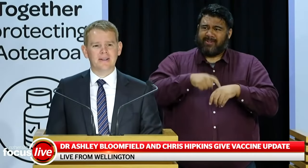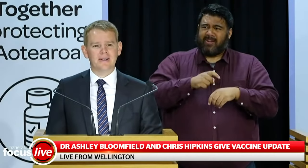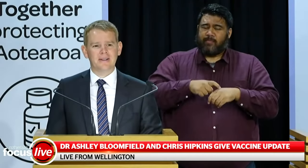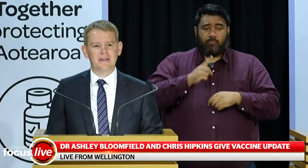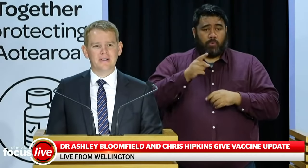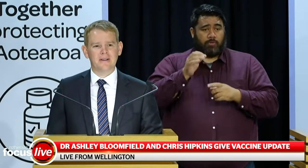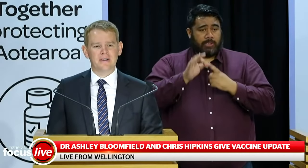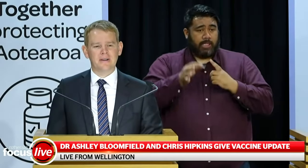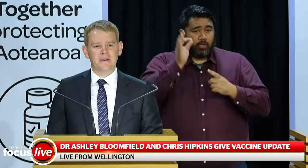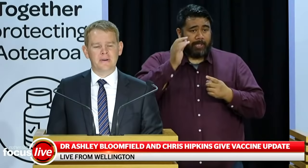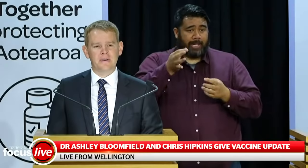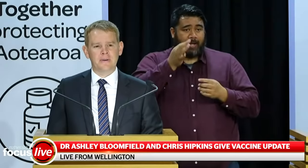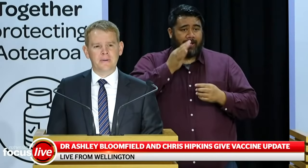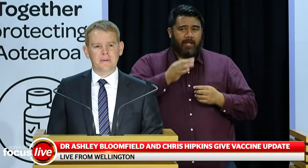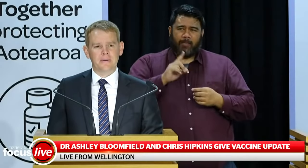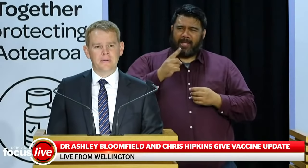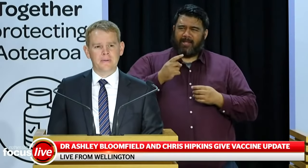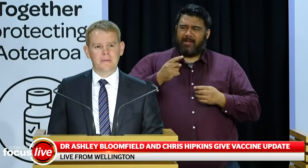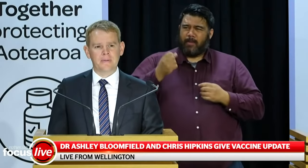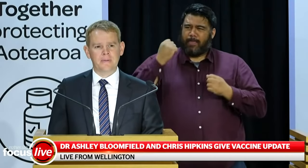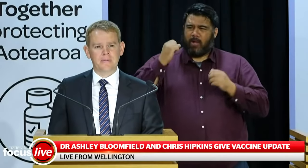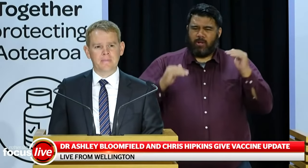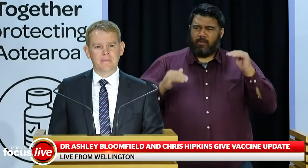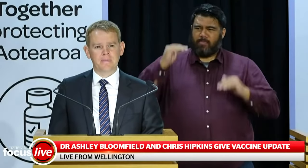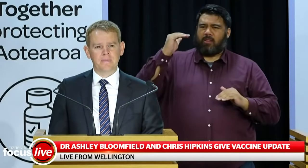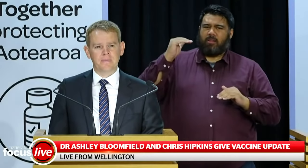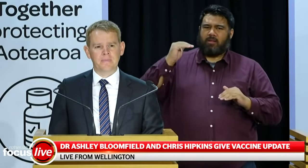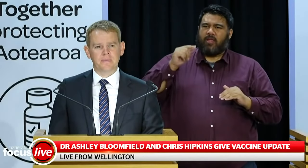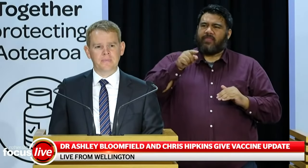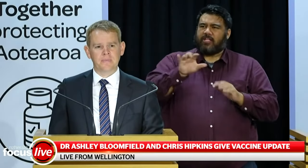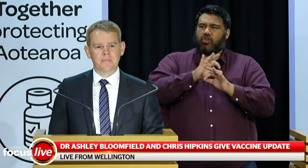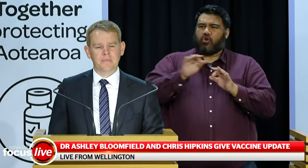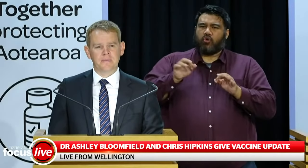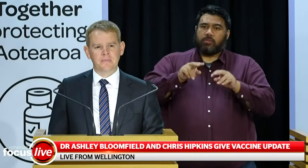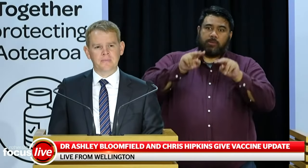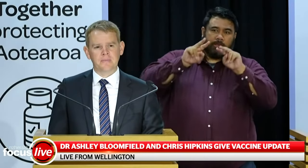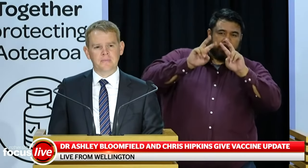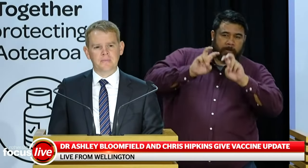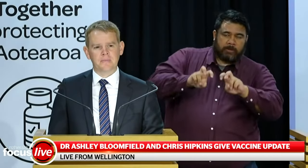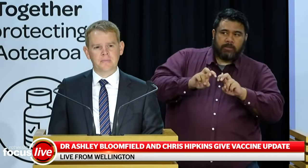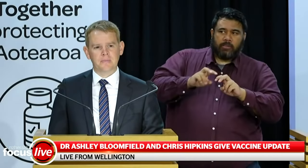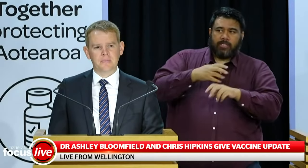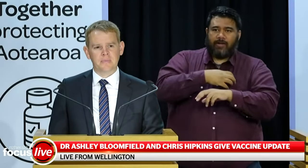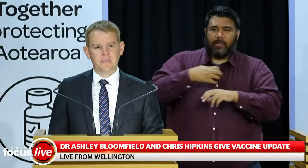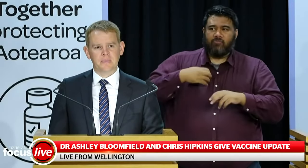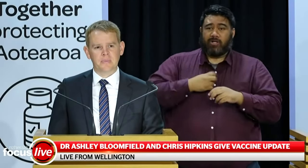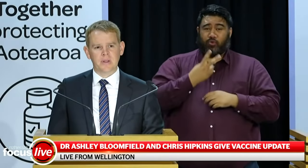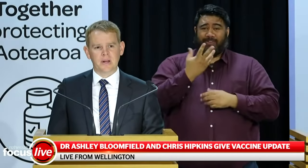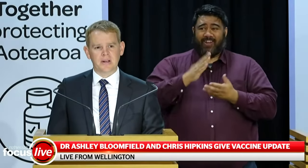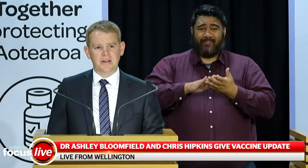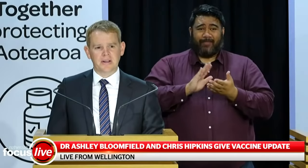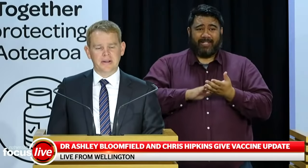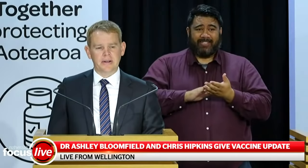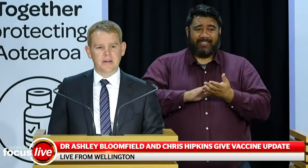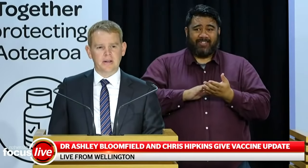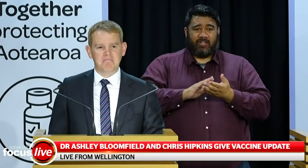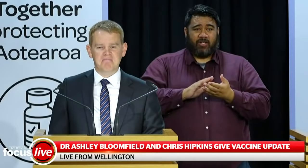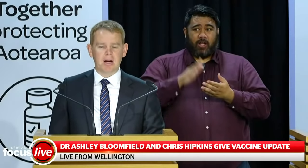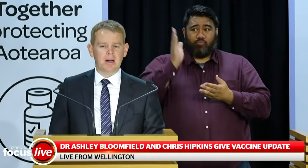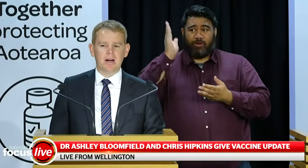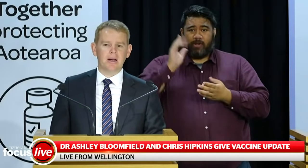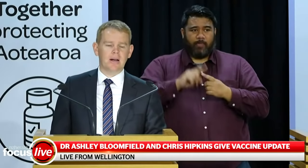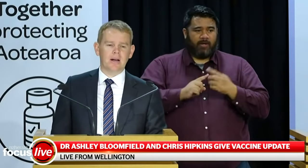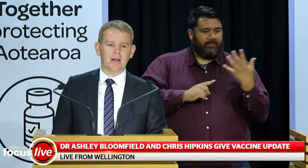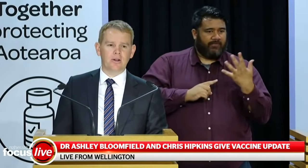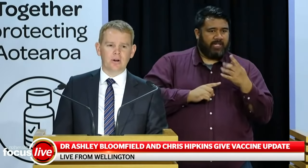The power imbalance there, it's not a good scrutiny of government if you're spending 25 minutes on a briefing and only